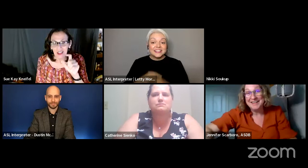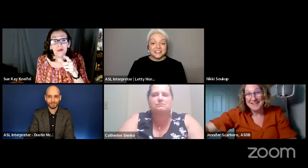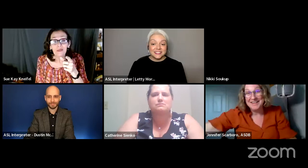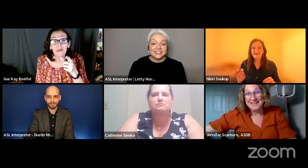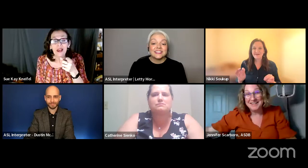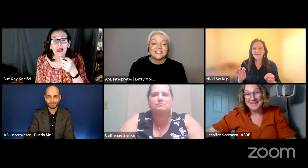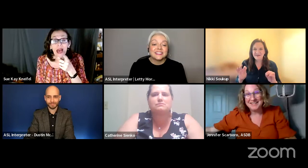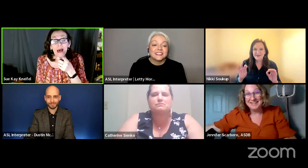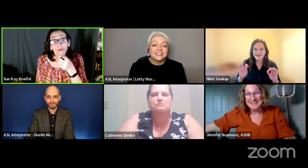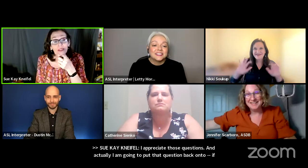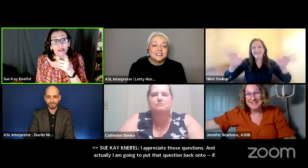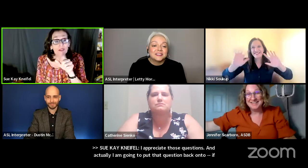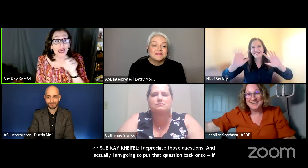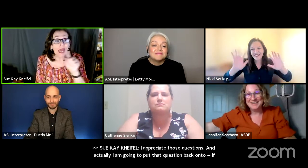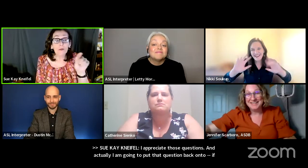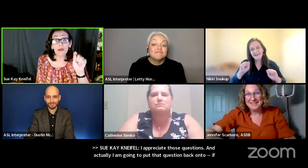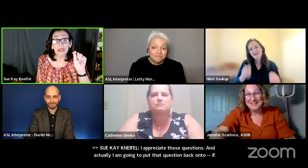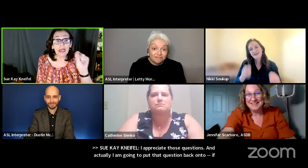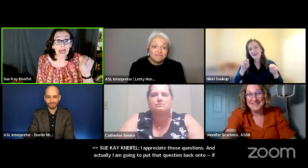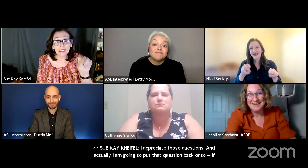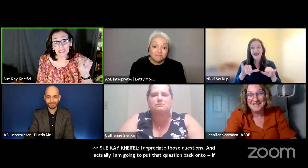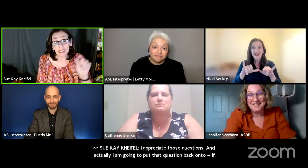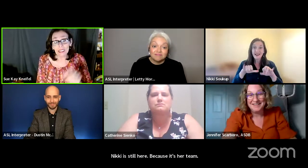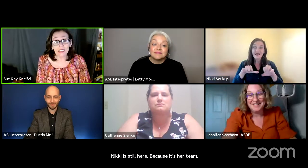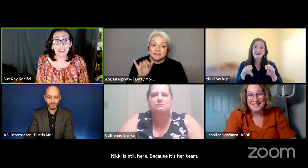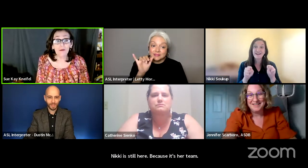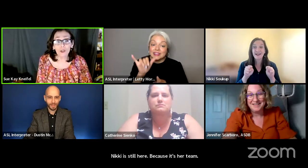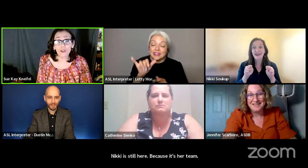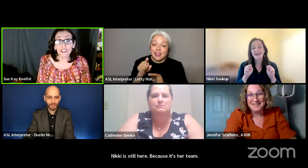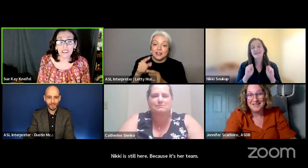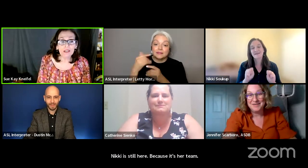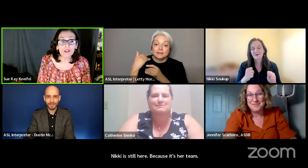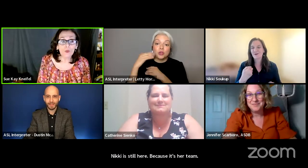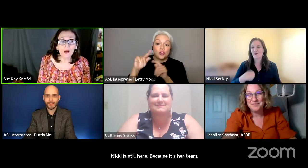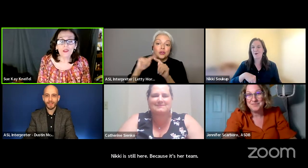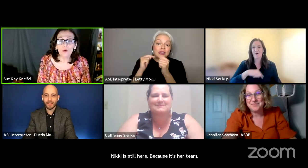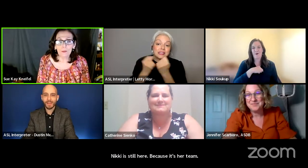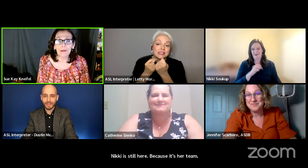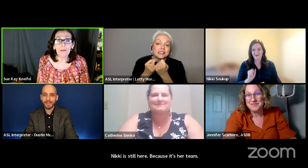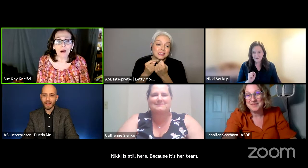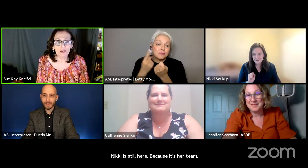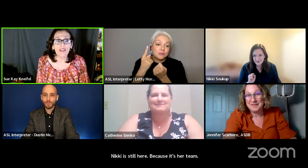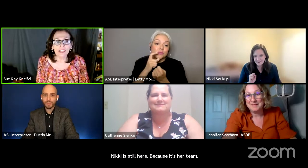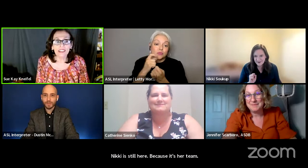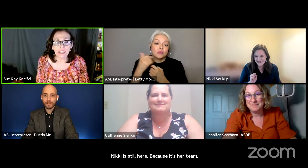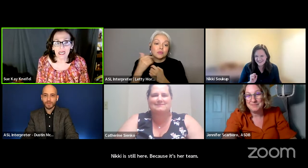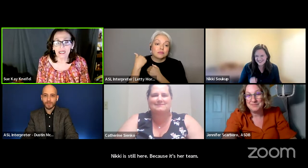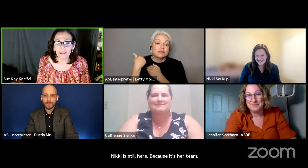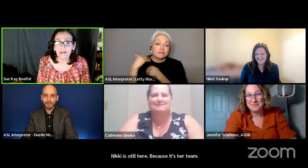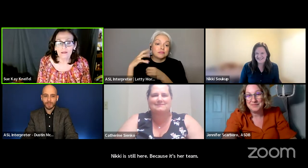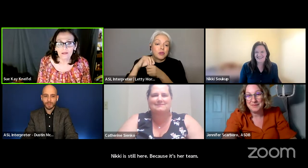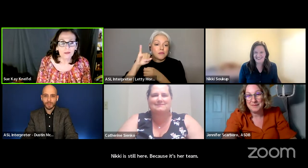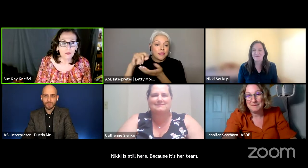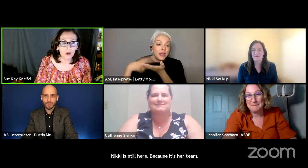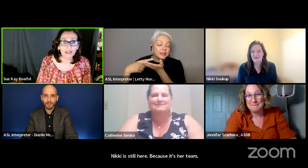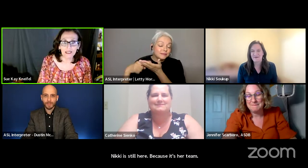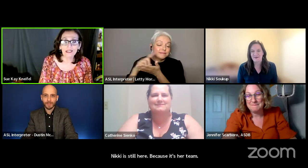an added cost for sure. That would be on Nikki's team. Her team is the one that would be part of that